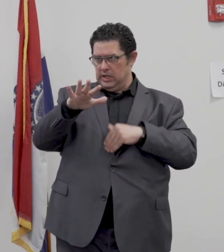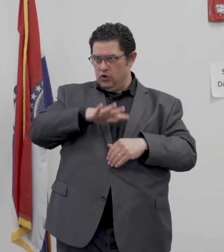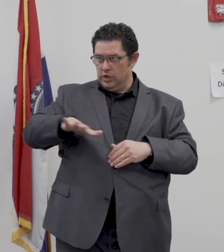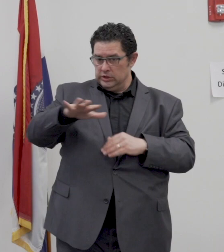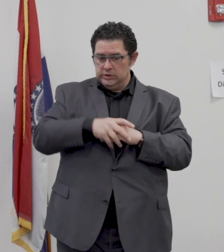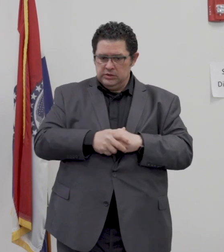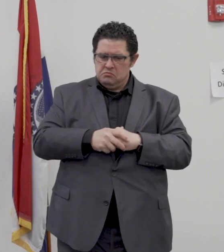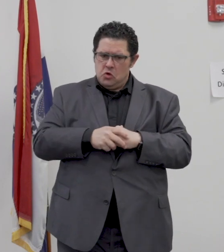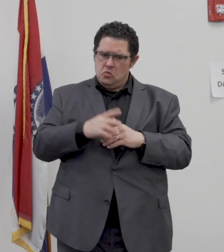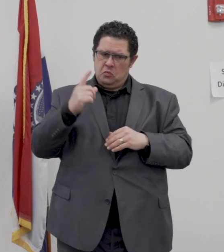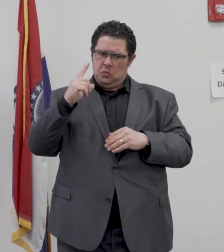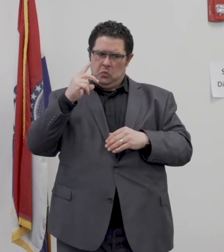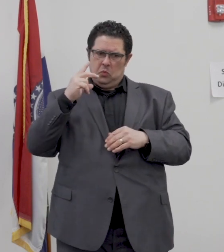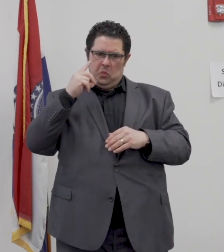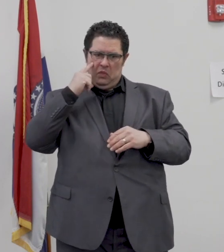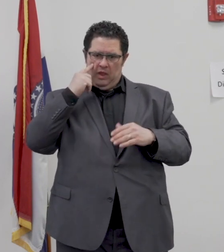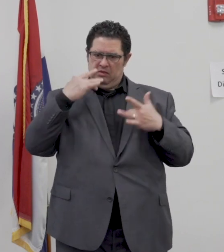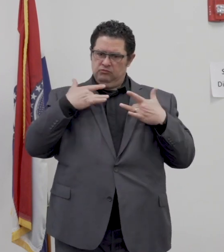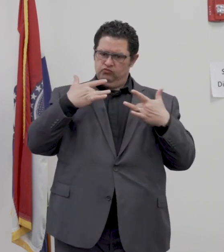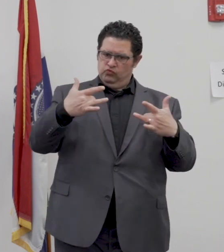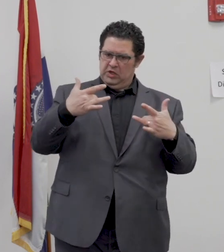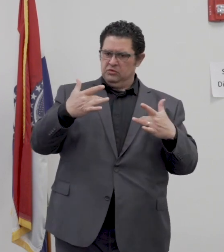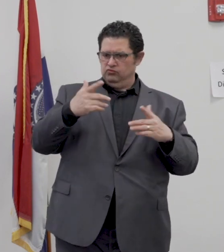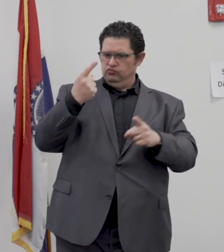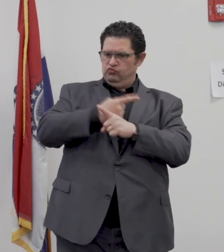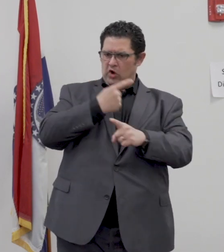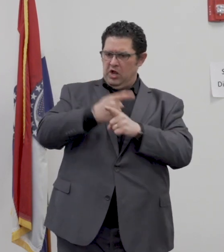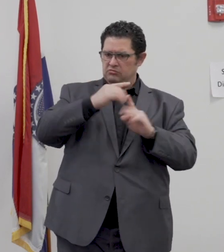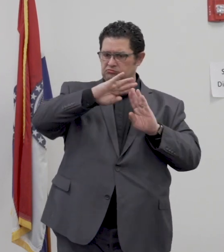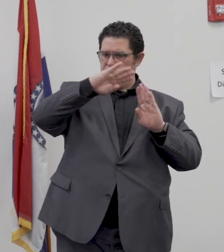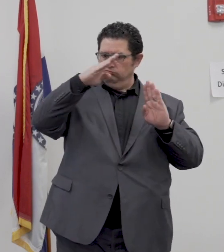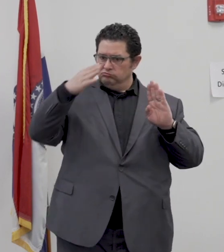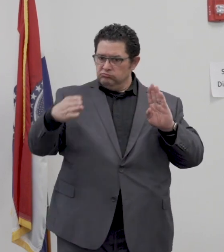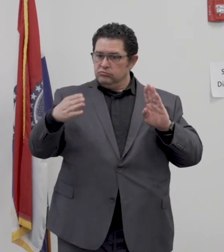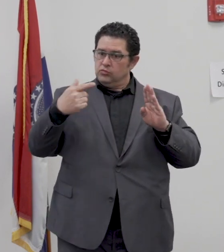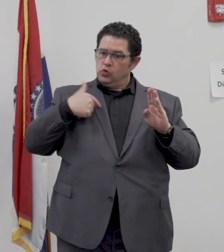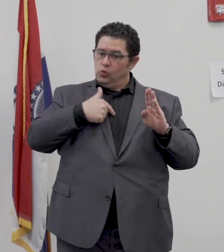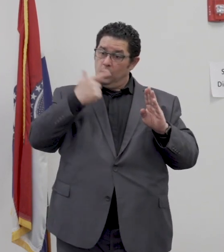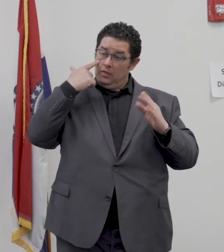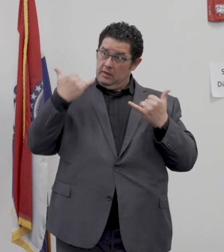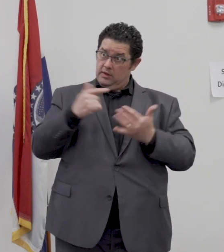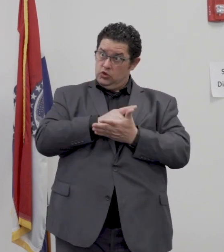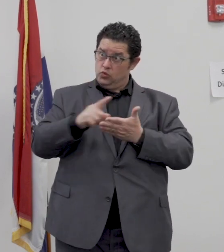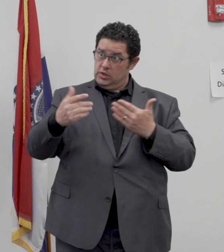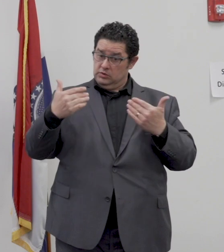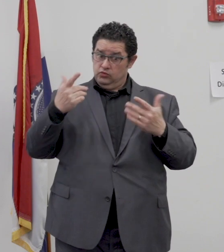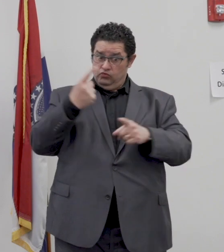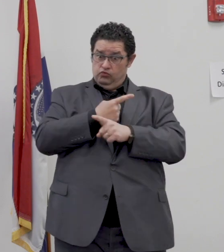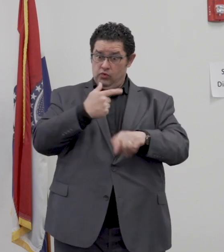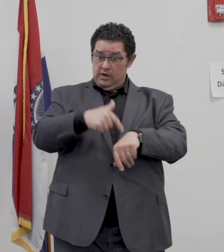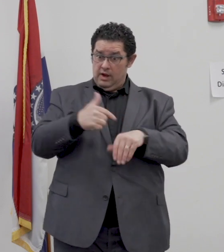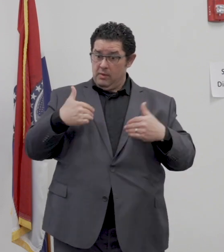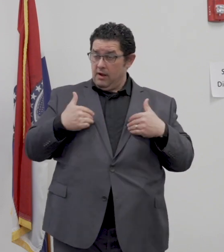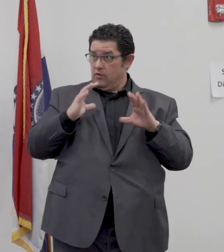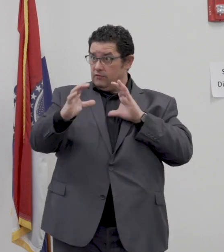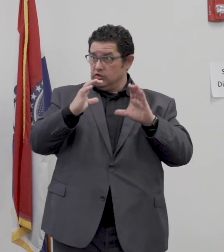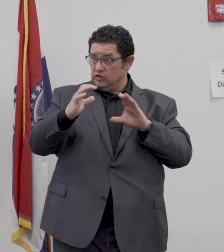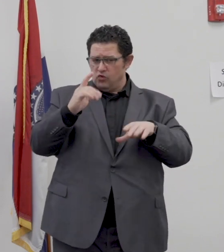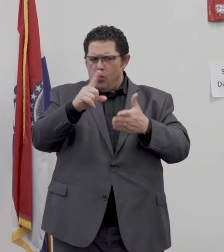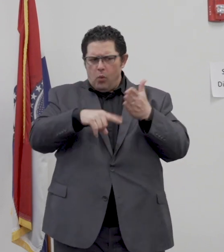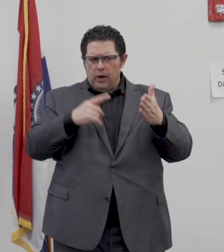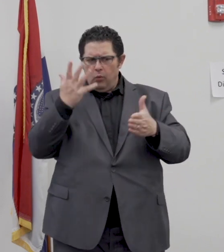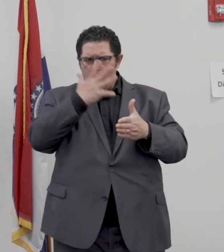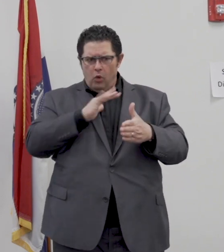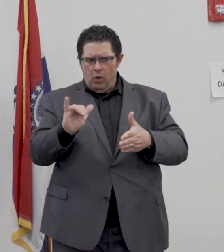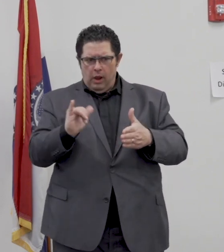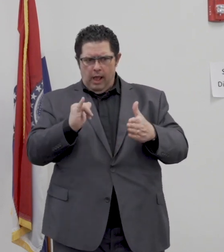that the trend is in the right direction. We do believe that this week is the time to have the conversation of what that might look like. and we will